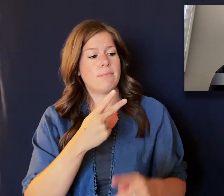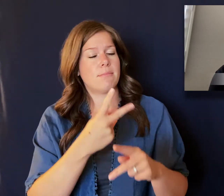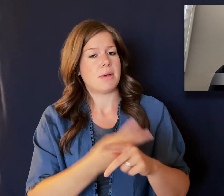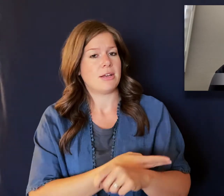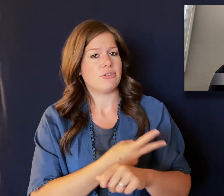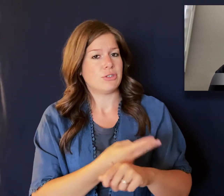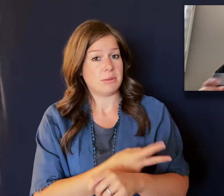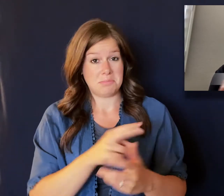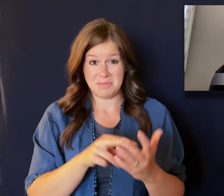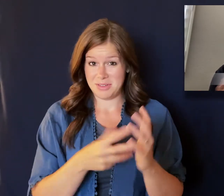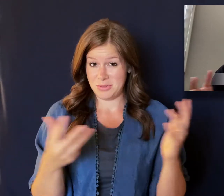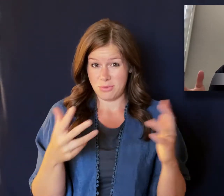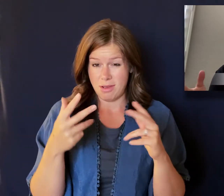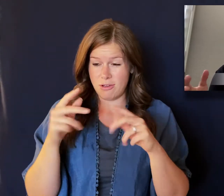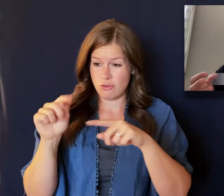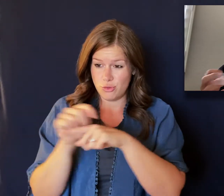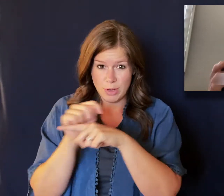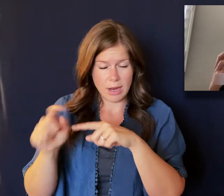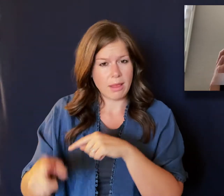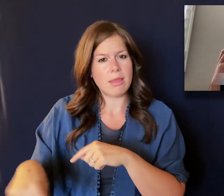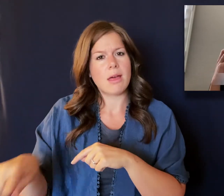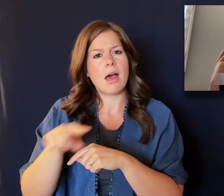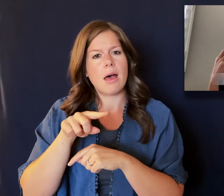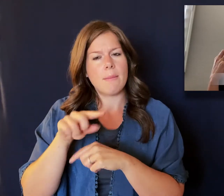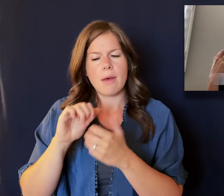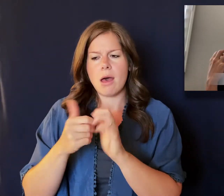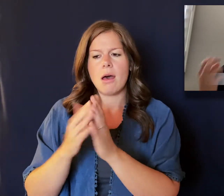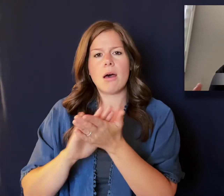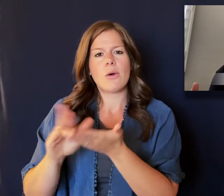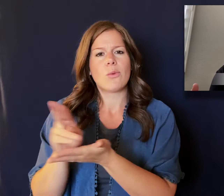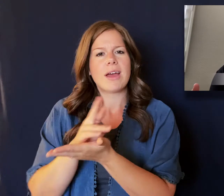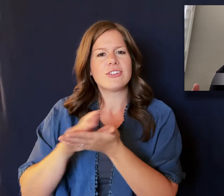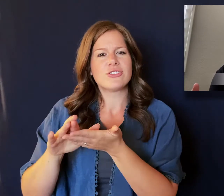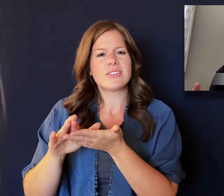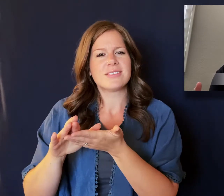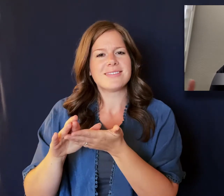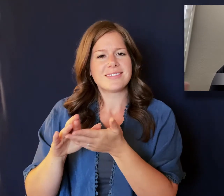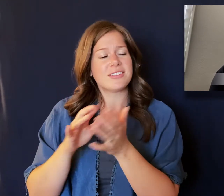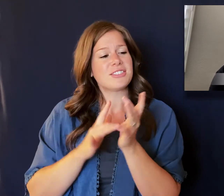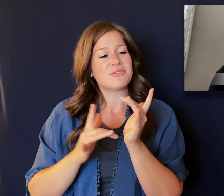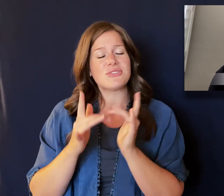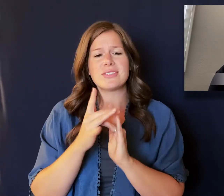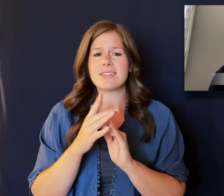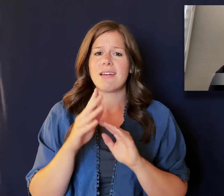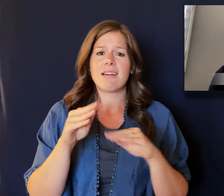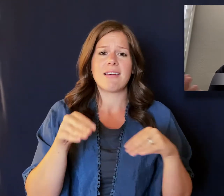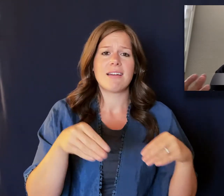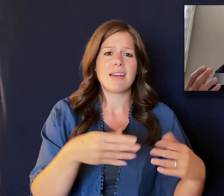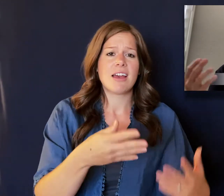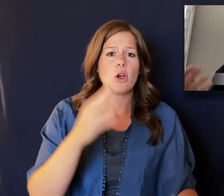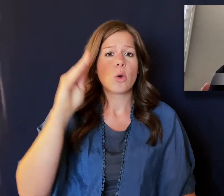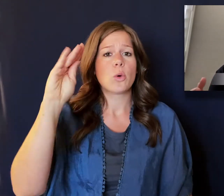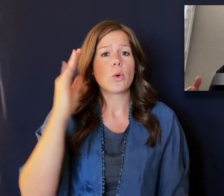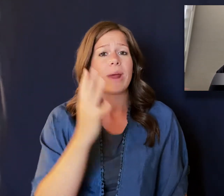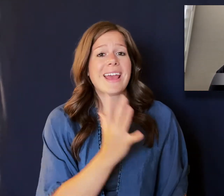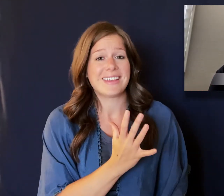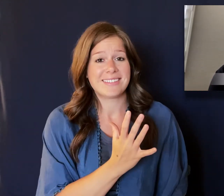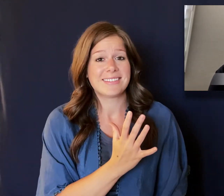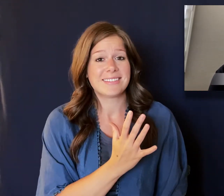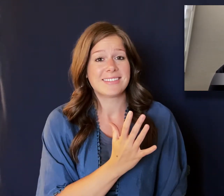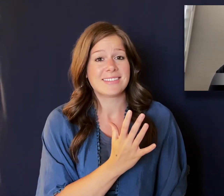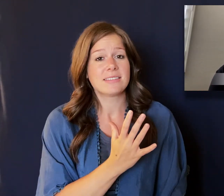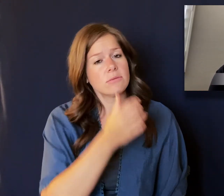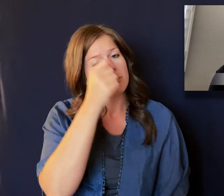righteous. This is a great call. This is Jesus being so gracious to a man who just a few days before had saved his own neck